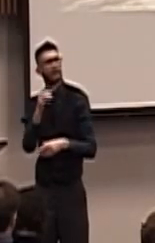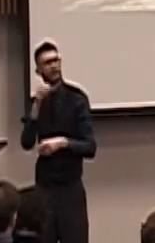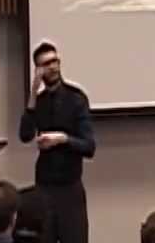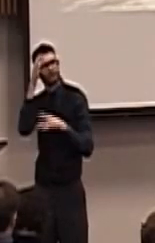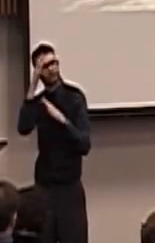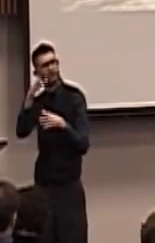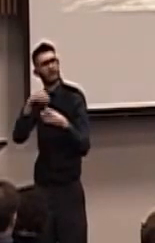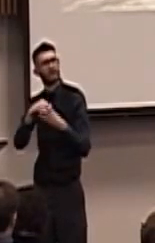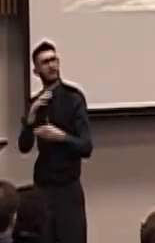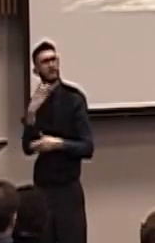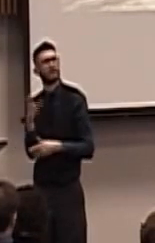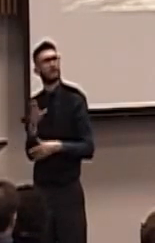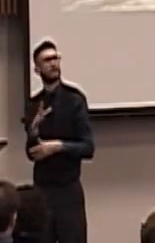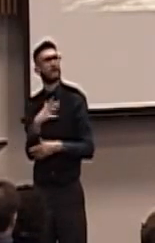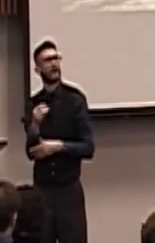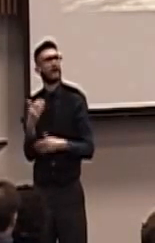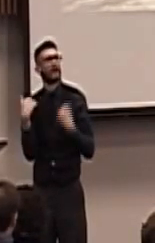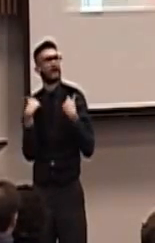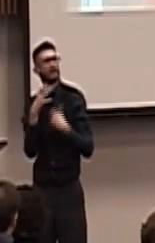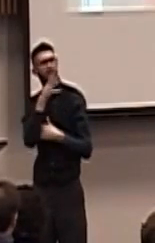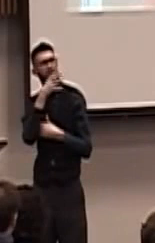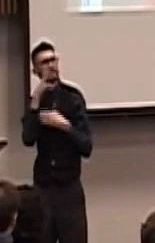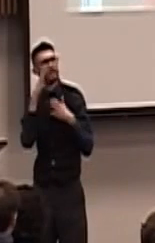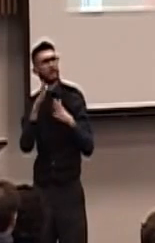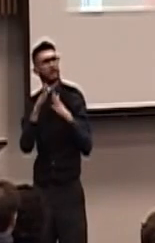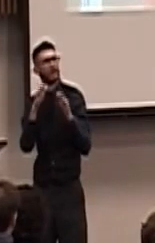and the farmhouse in the background.